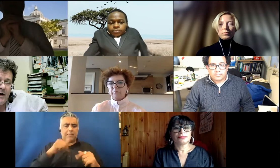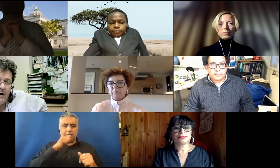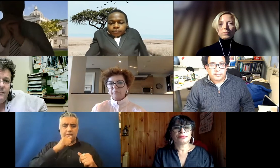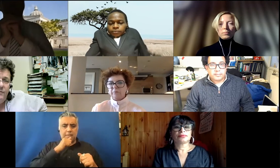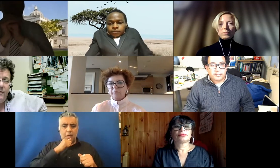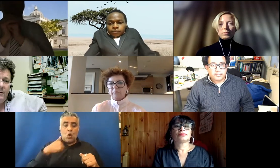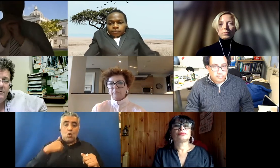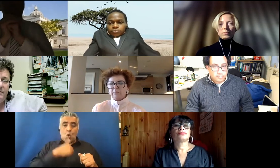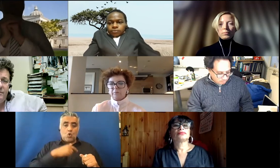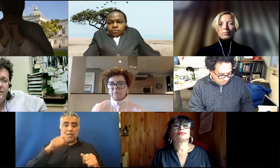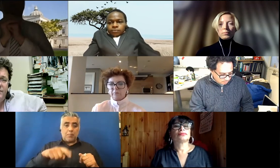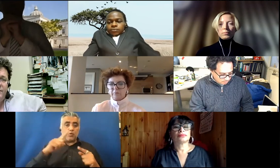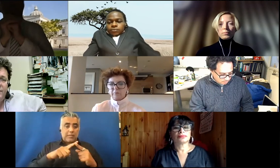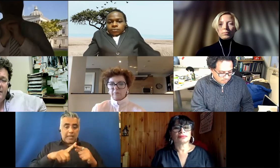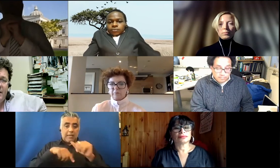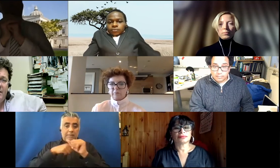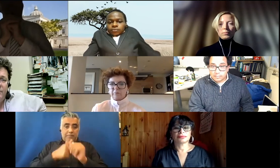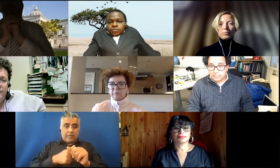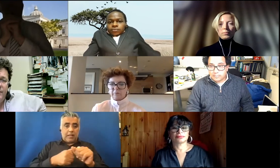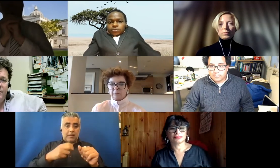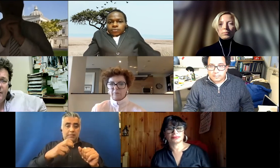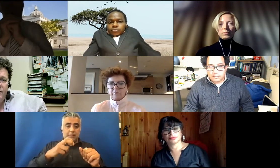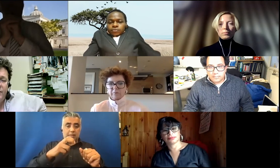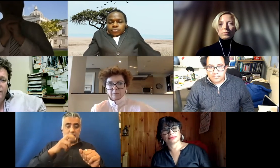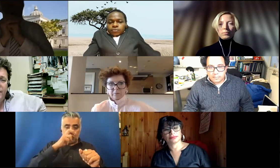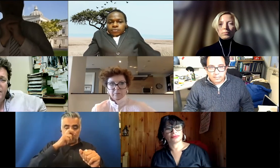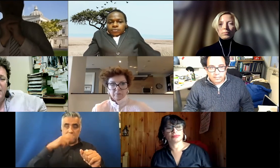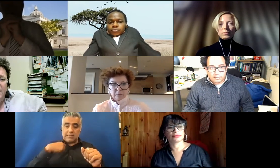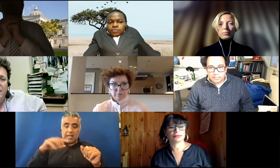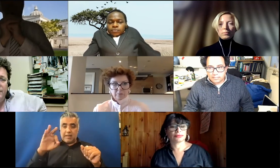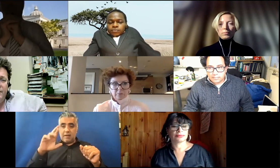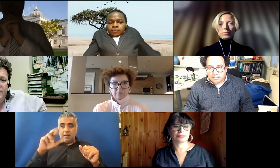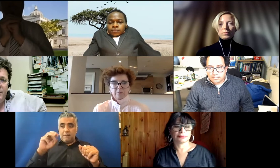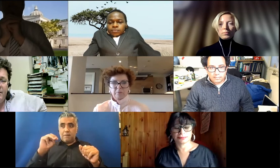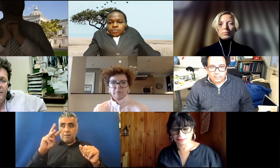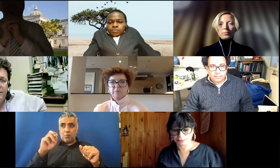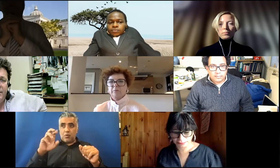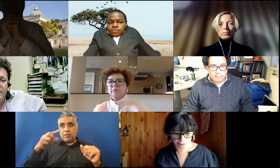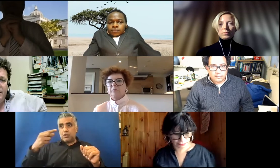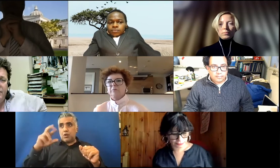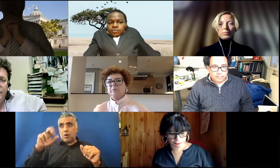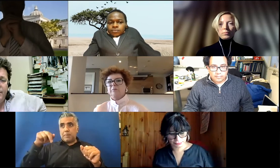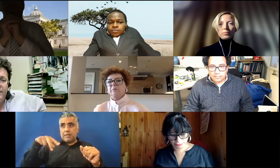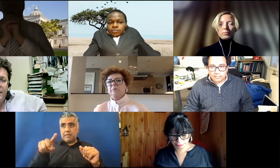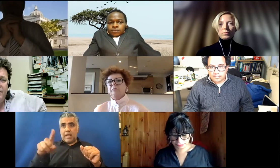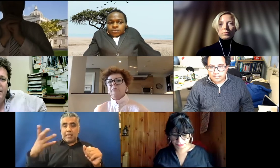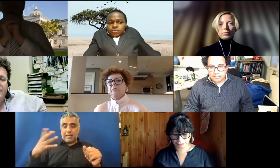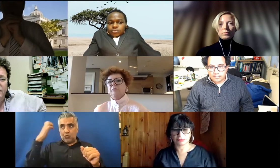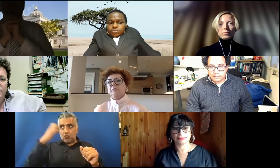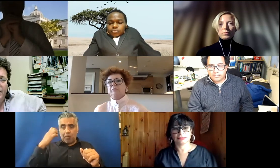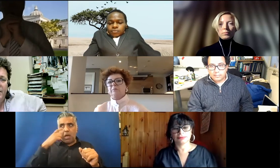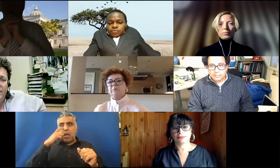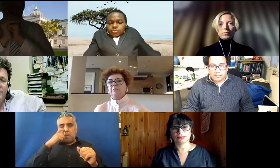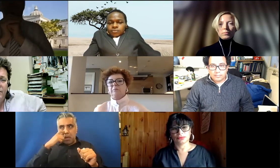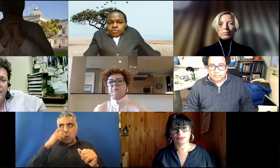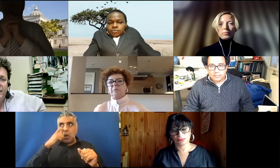We have to follow the restrictions that are within the framework of the GDPR here in Europe. But I think this could